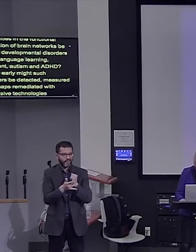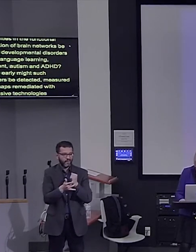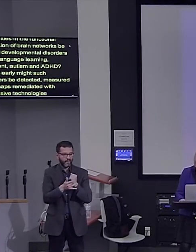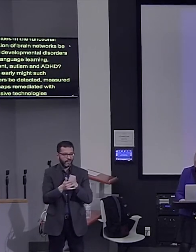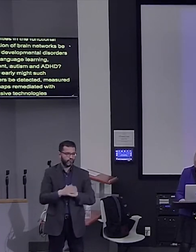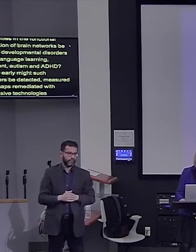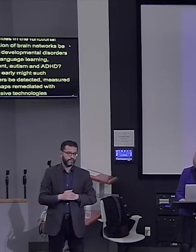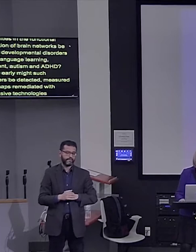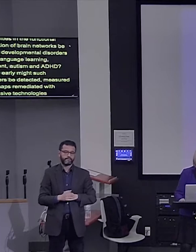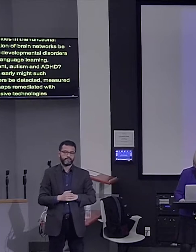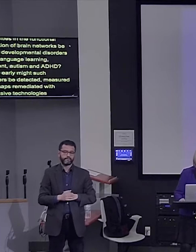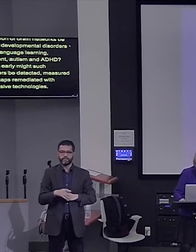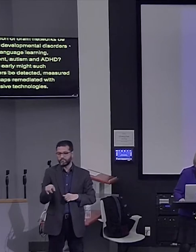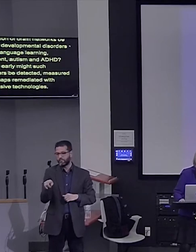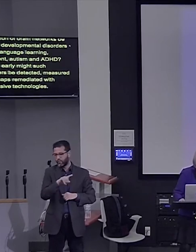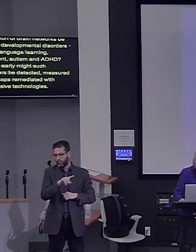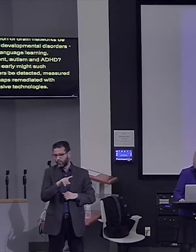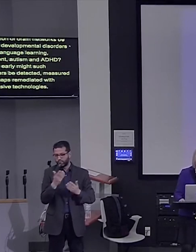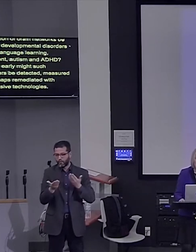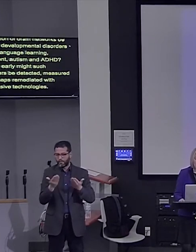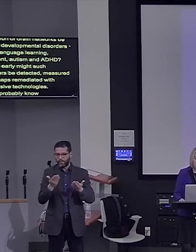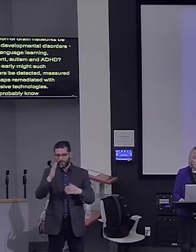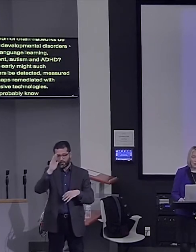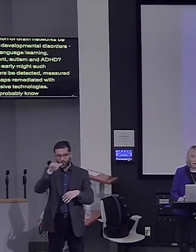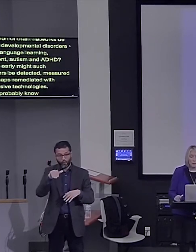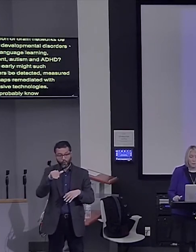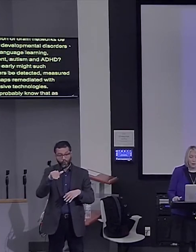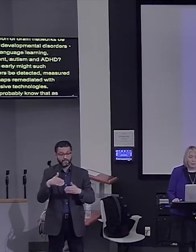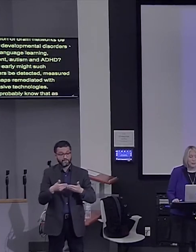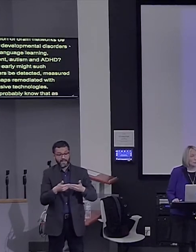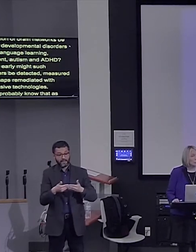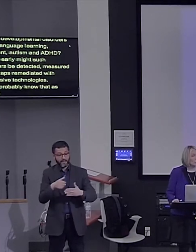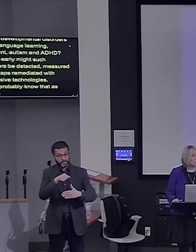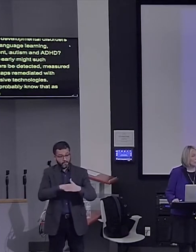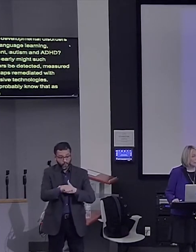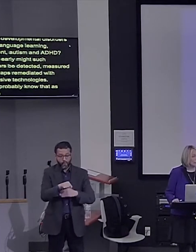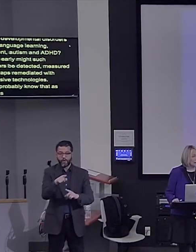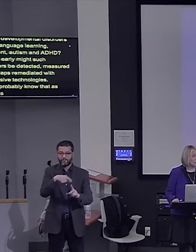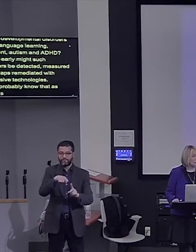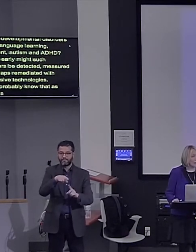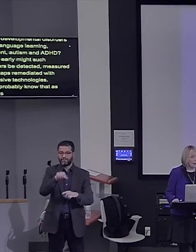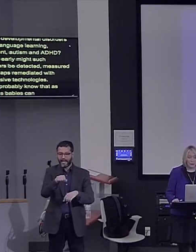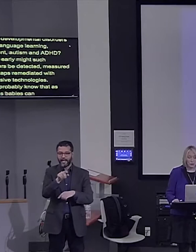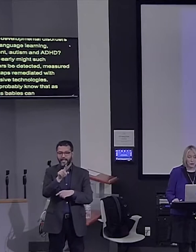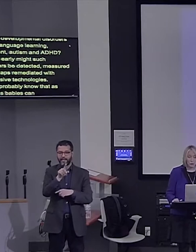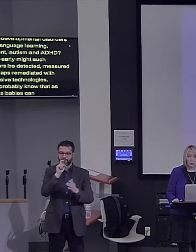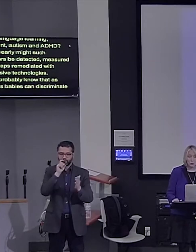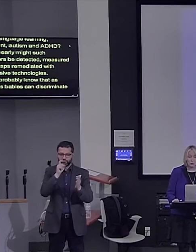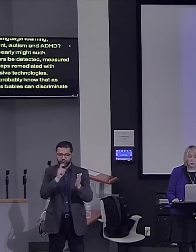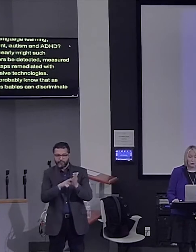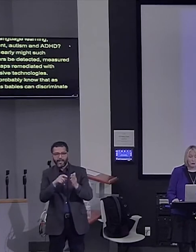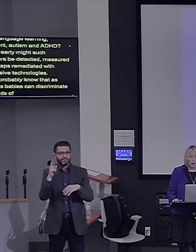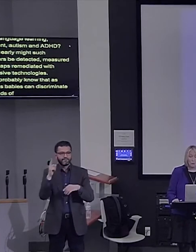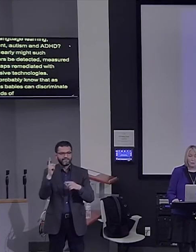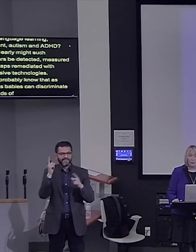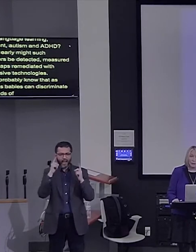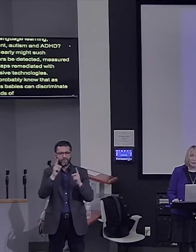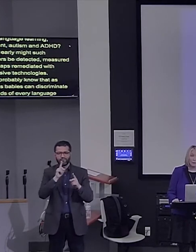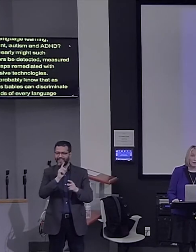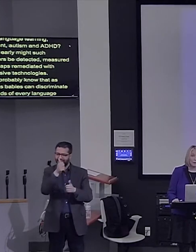so you probably know that is newborns babies can discriminate the sounds of every language in the world